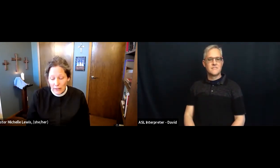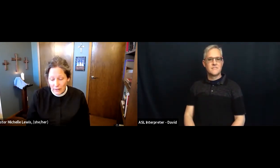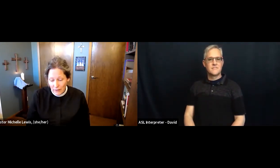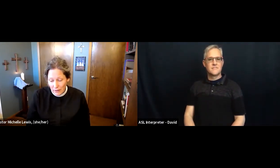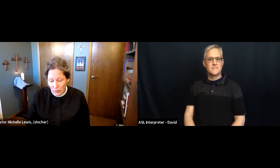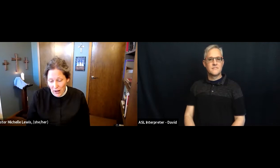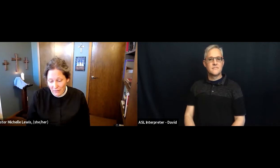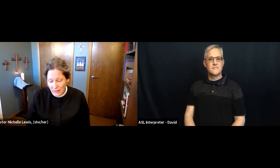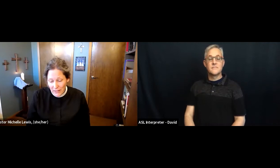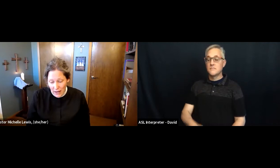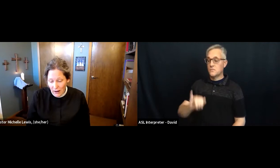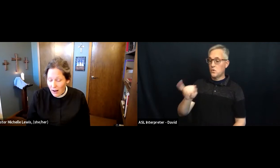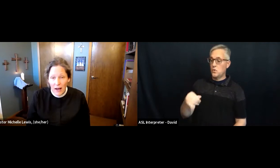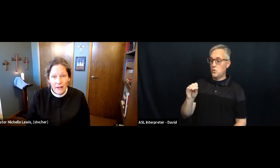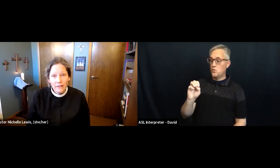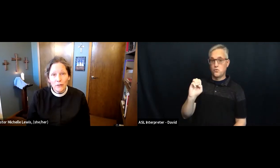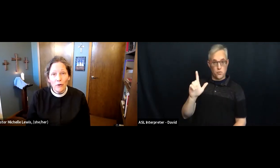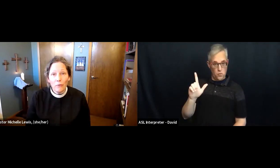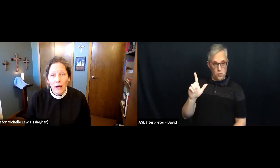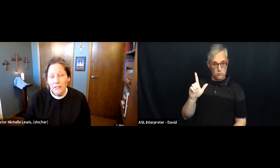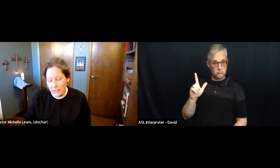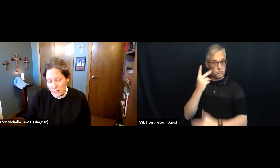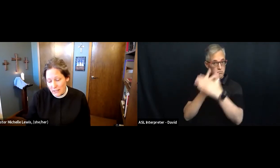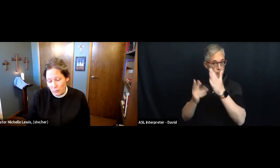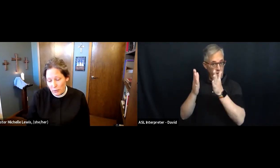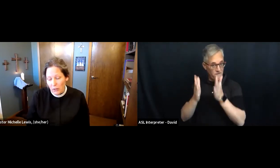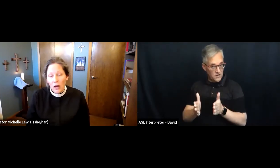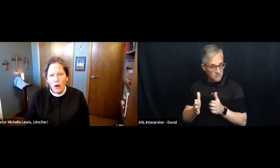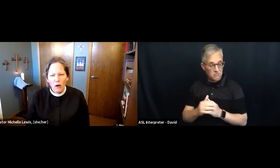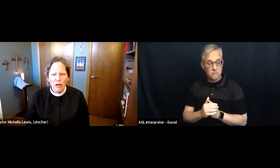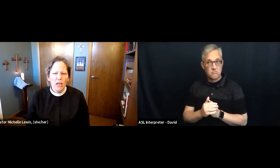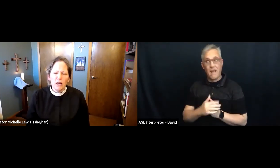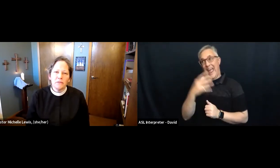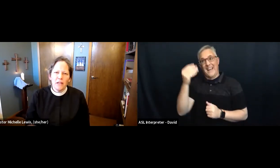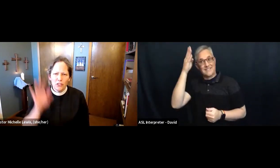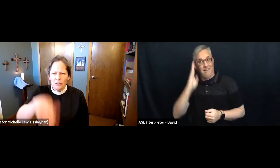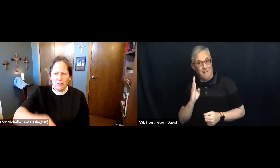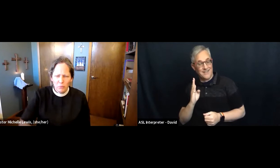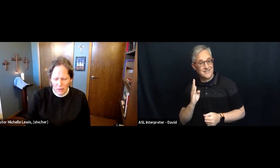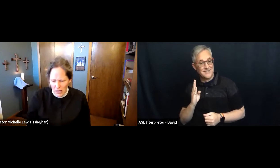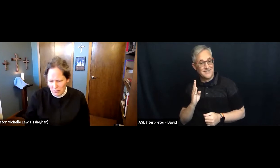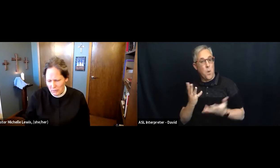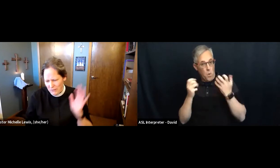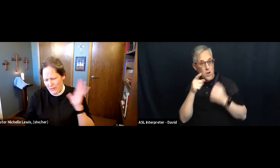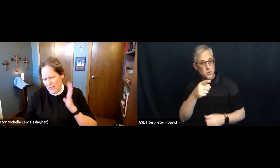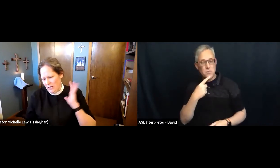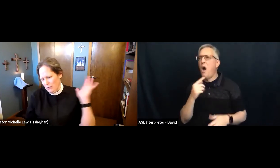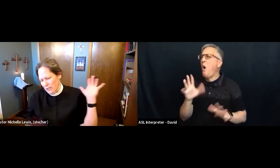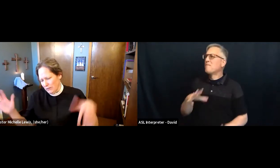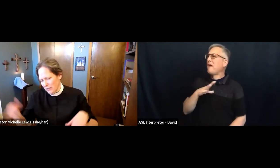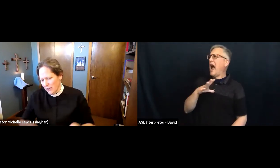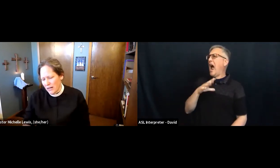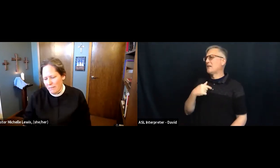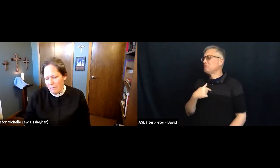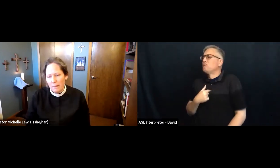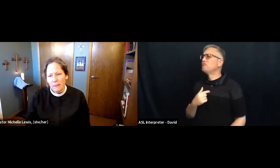Joel, the prophet, and God don't want just a simple, oh, okay, I'll do that, sure, no problem, it's fine,